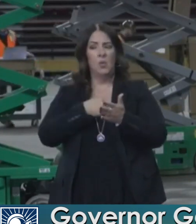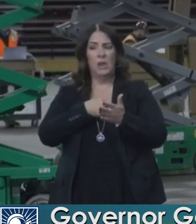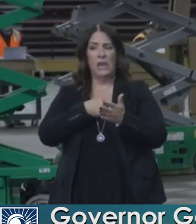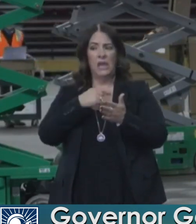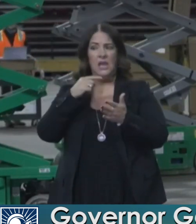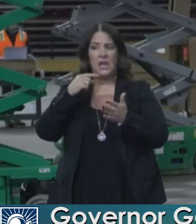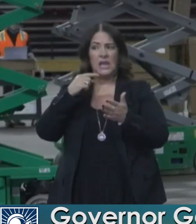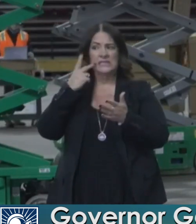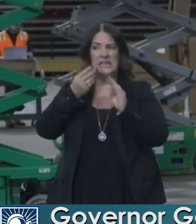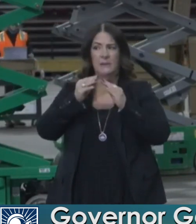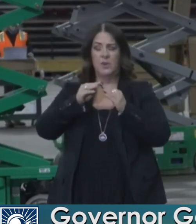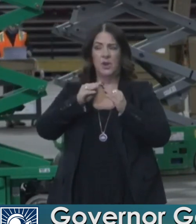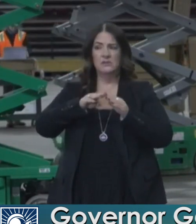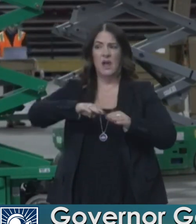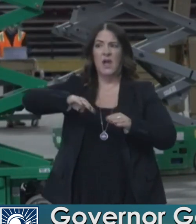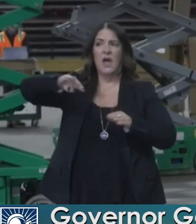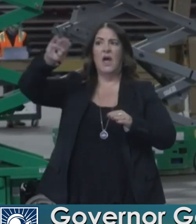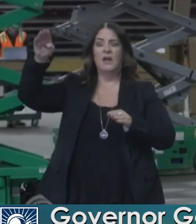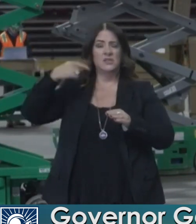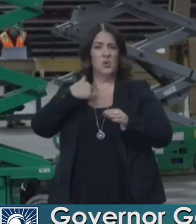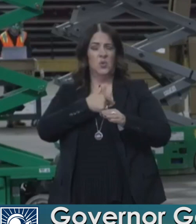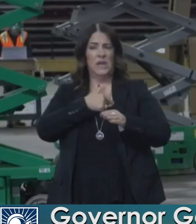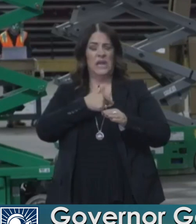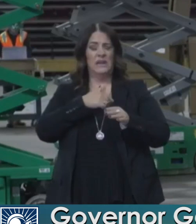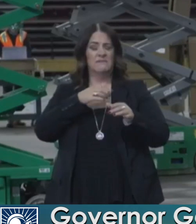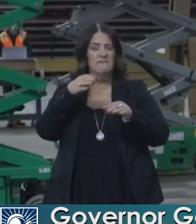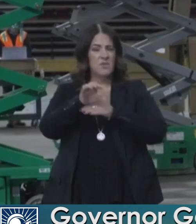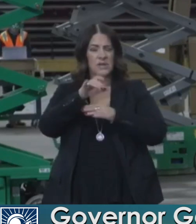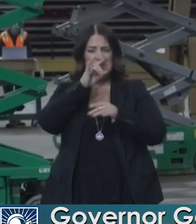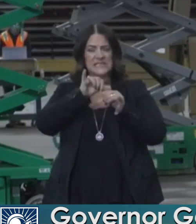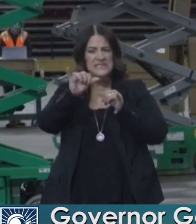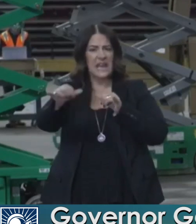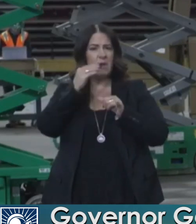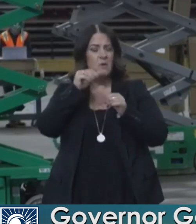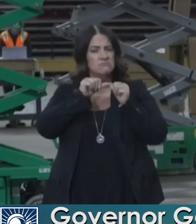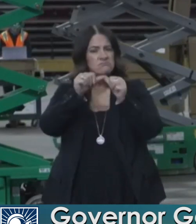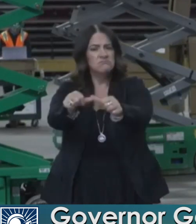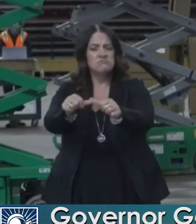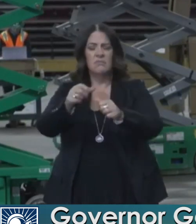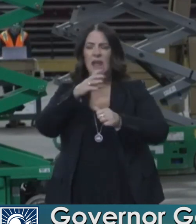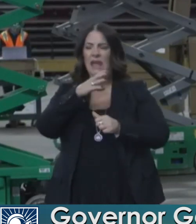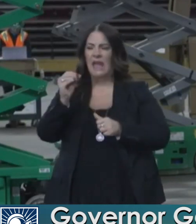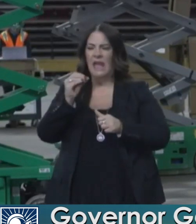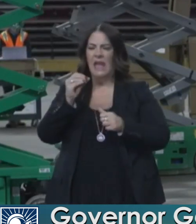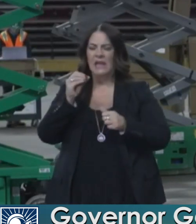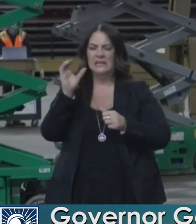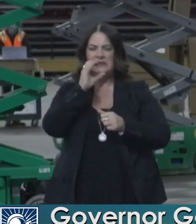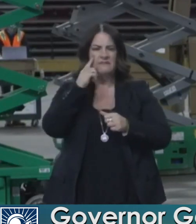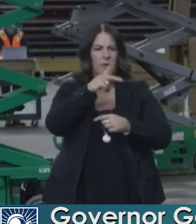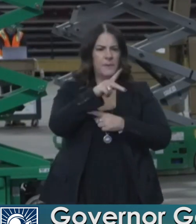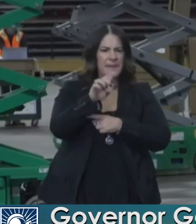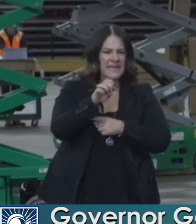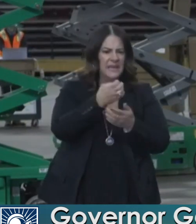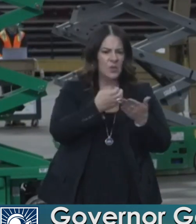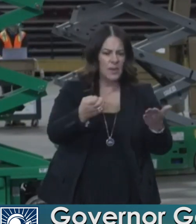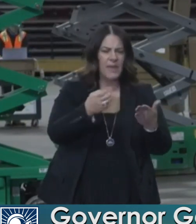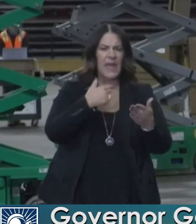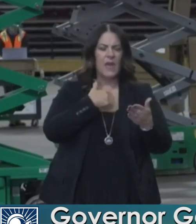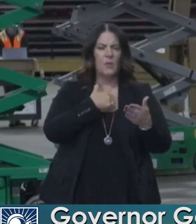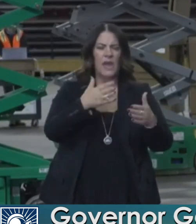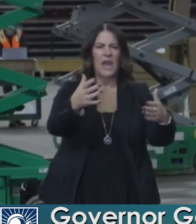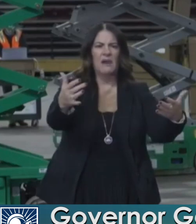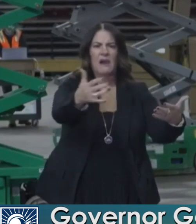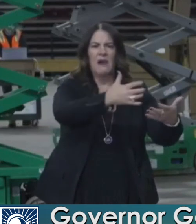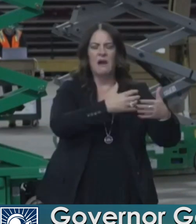closed or to stockpile respirators and PPE and inhibit California from sharing those items with other states? Well, we're not hoarding anything.